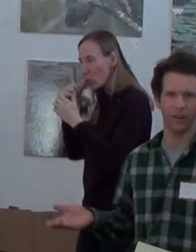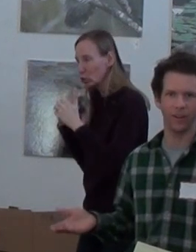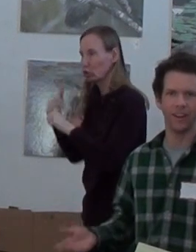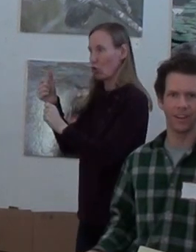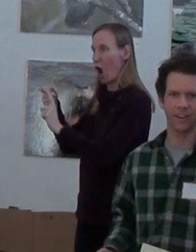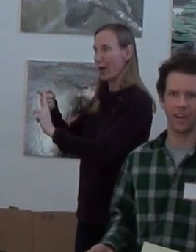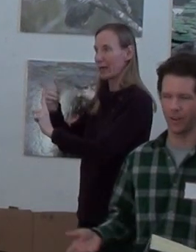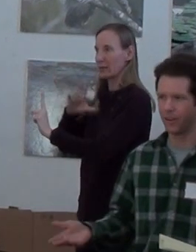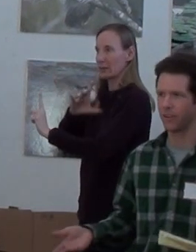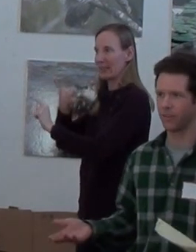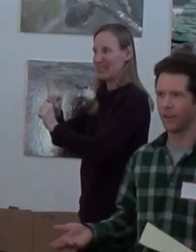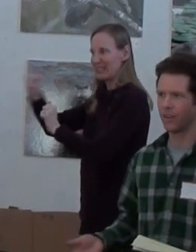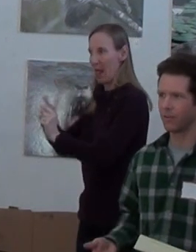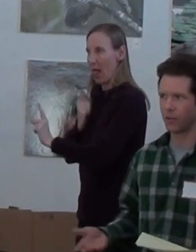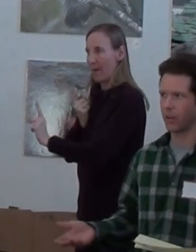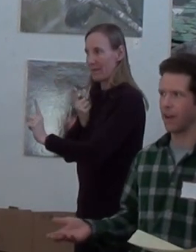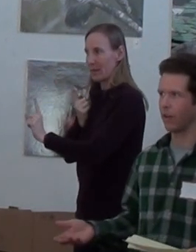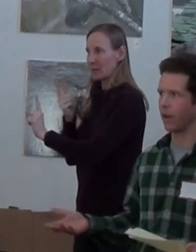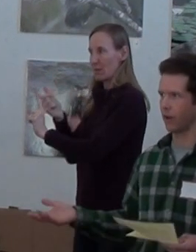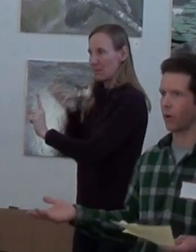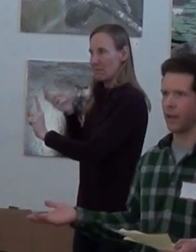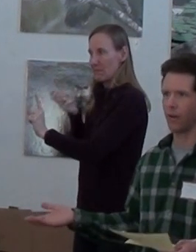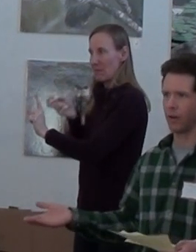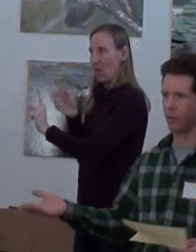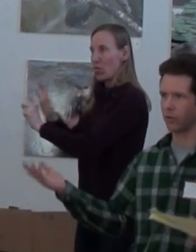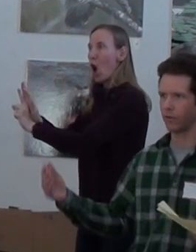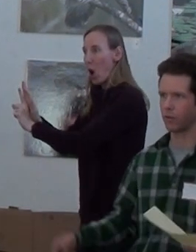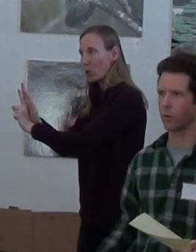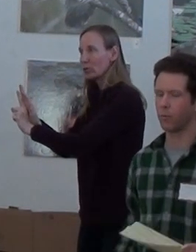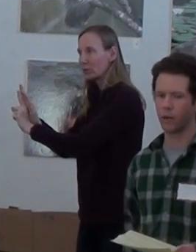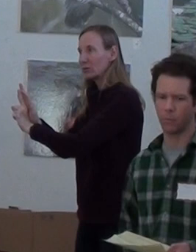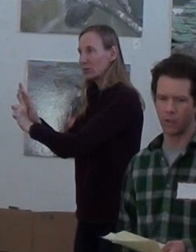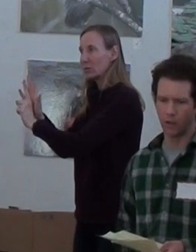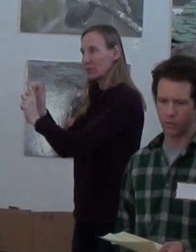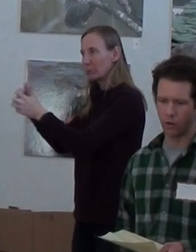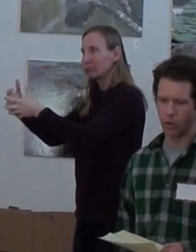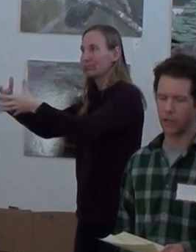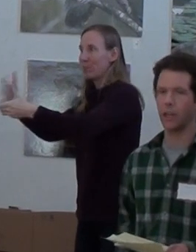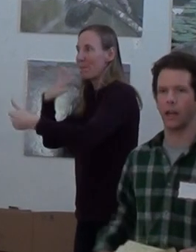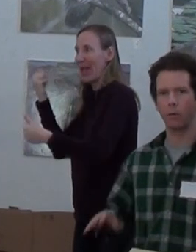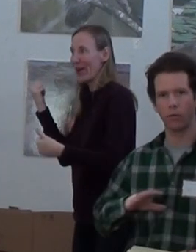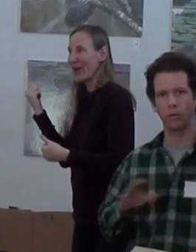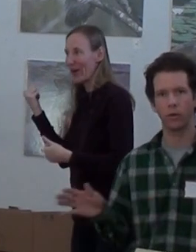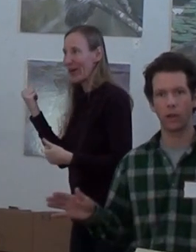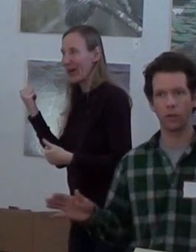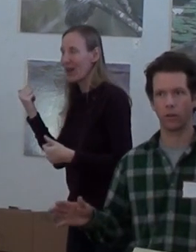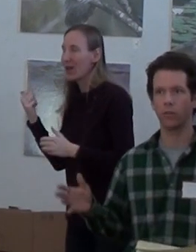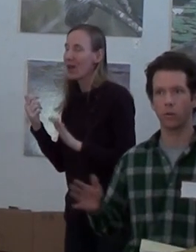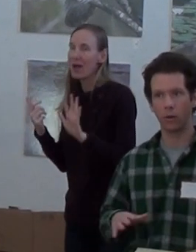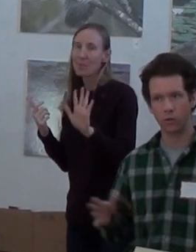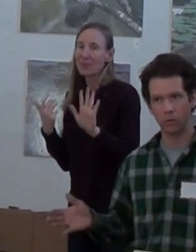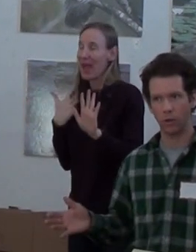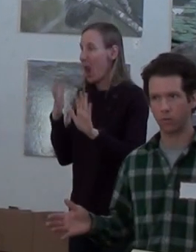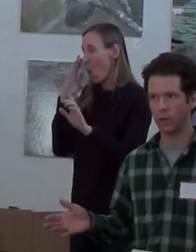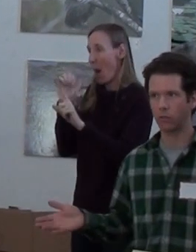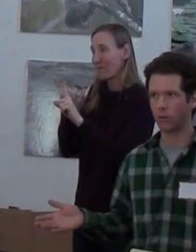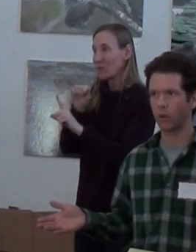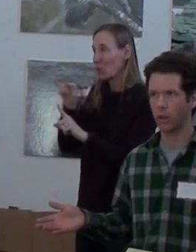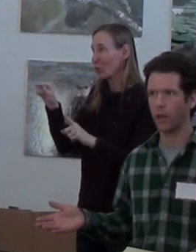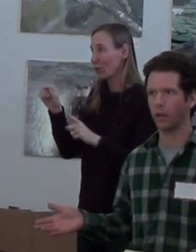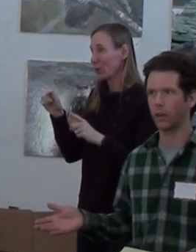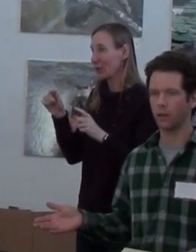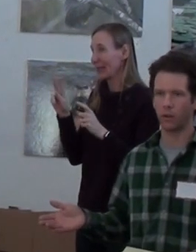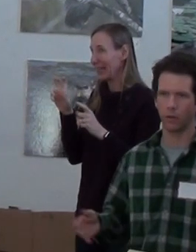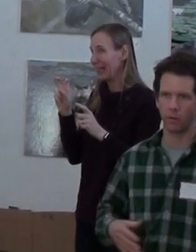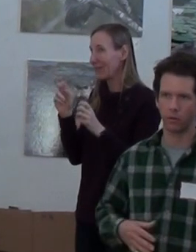really hard to kind of just to have a lot of gray area with stuff that's propped up. So, and again, I don't want to fool you guys either. Even without treatments, bees still